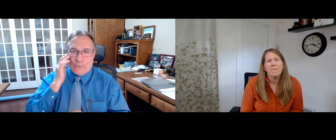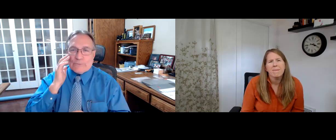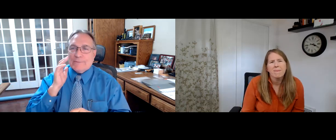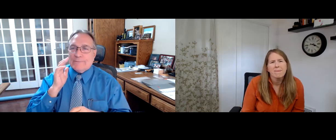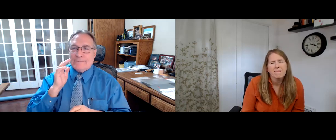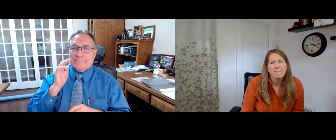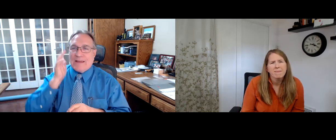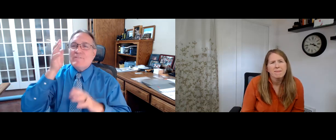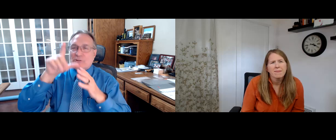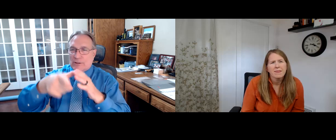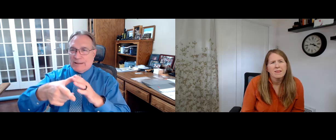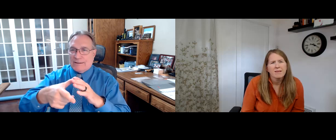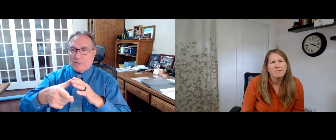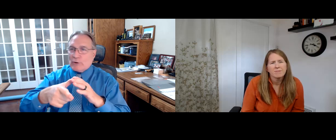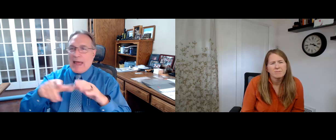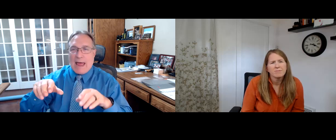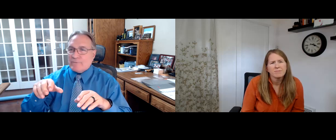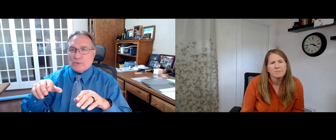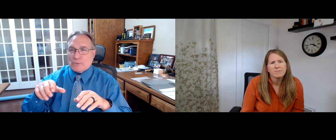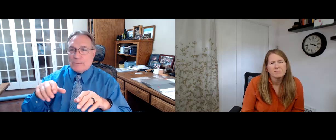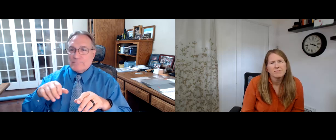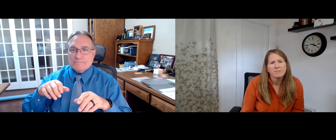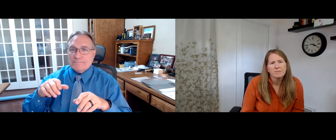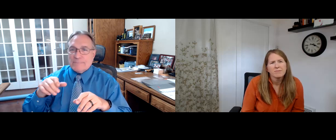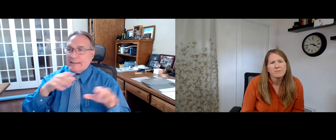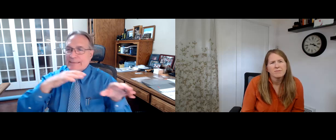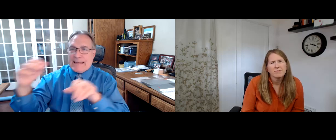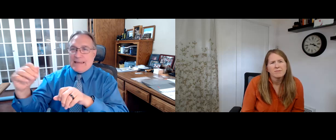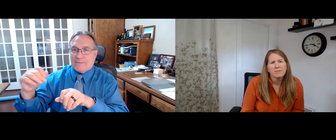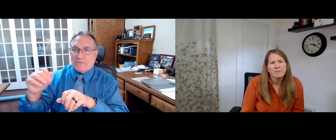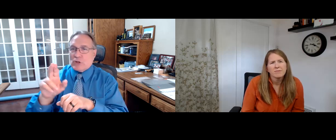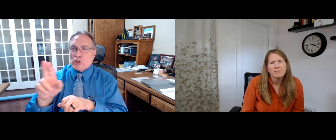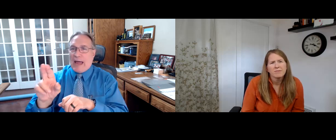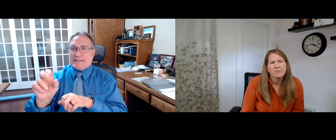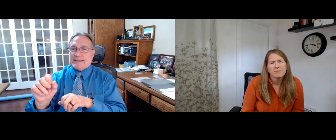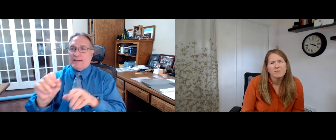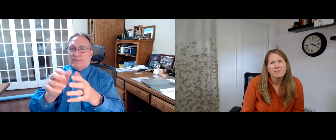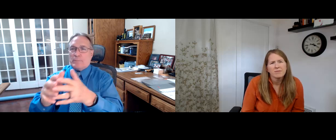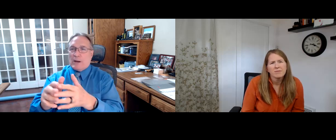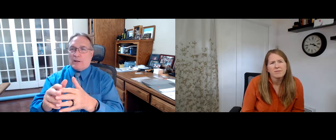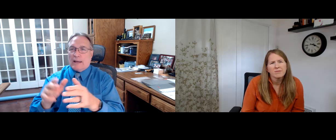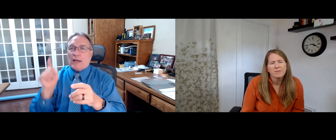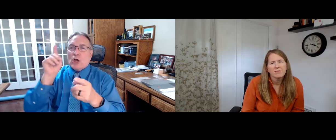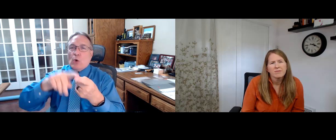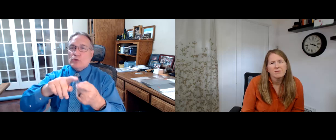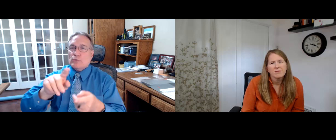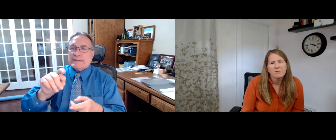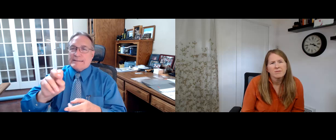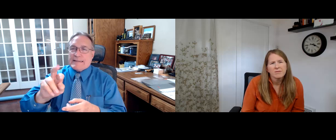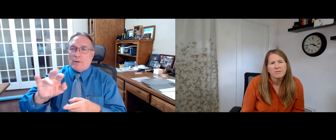knows eventually they're going to have to leave the United States of America and go to